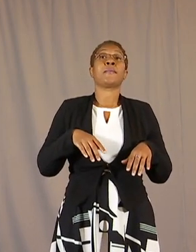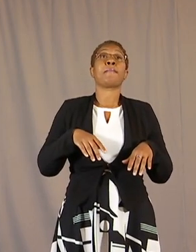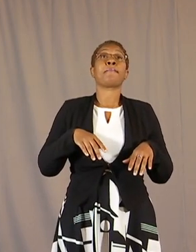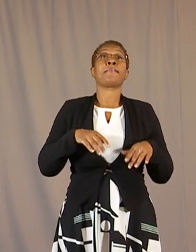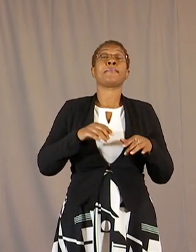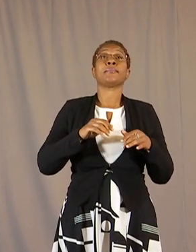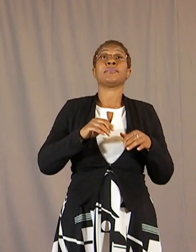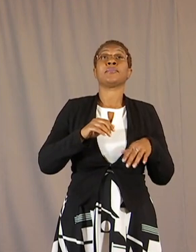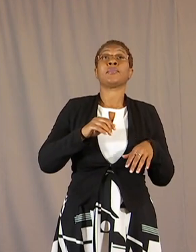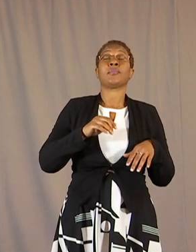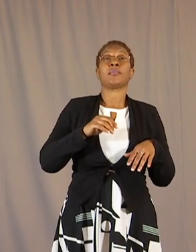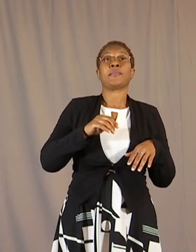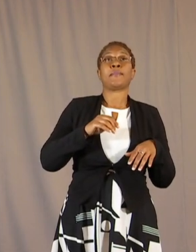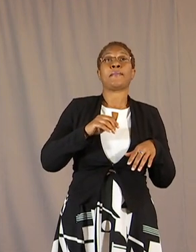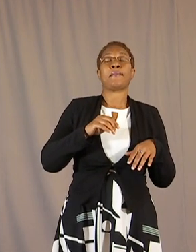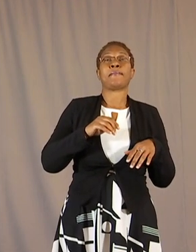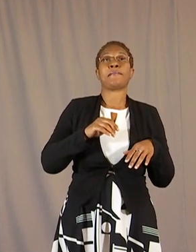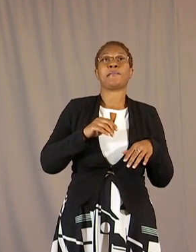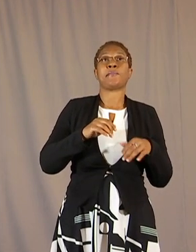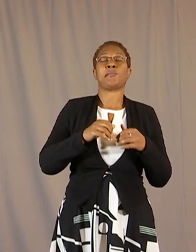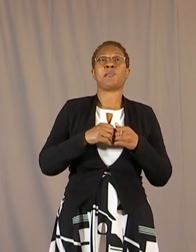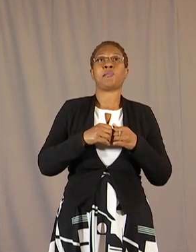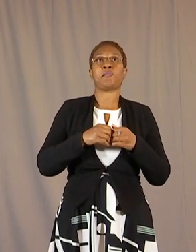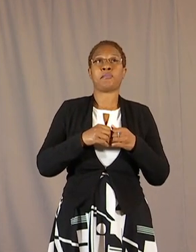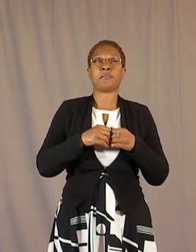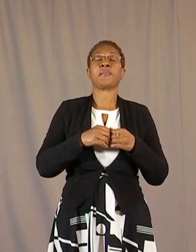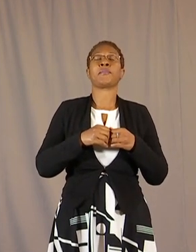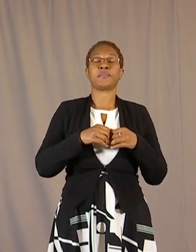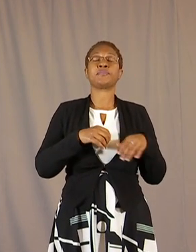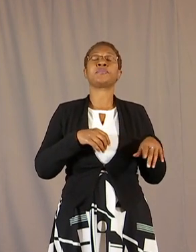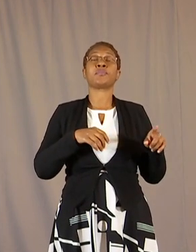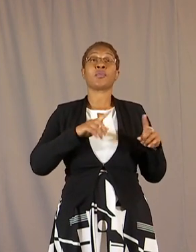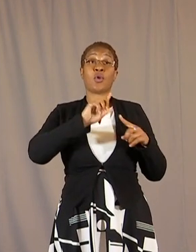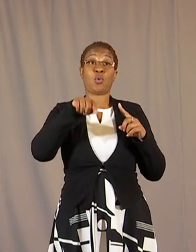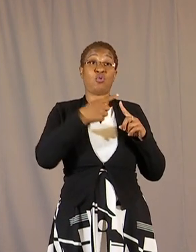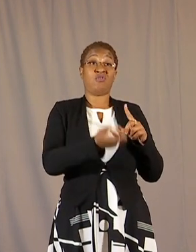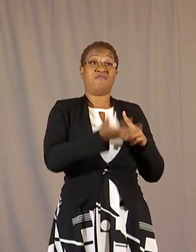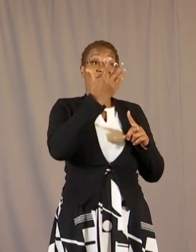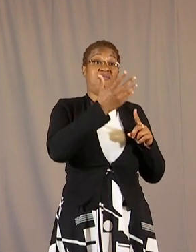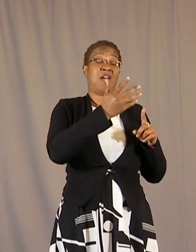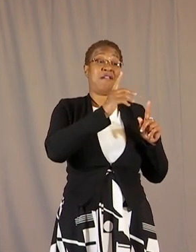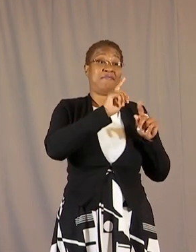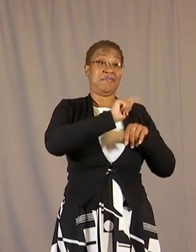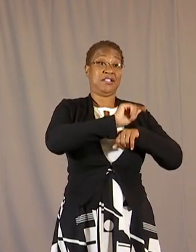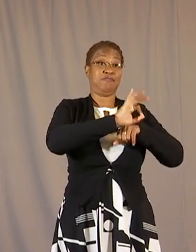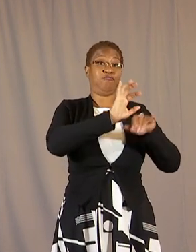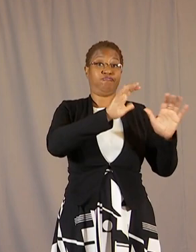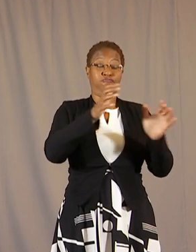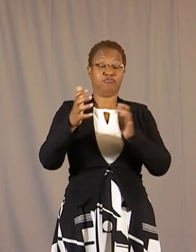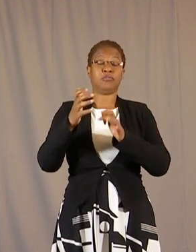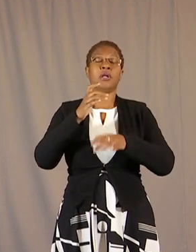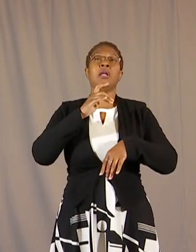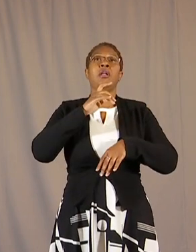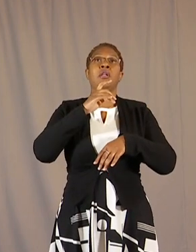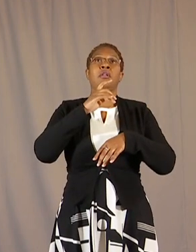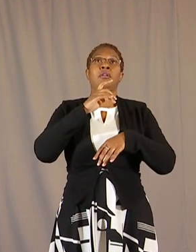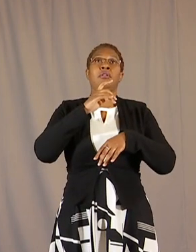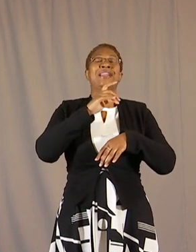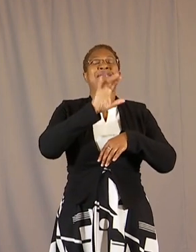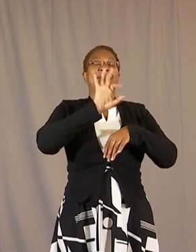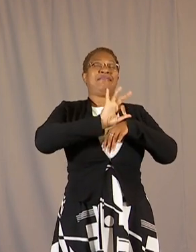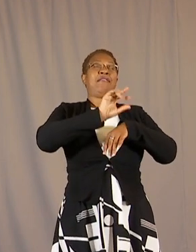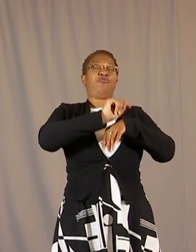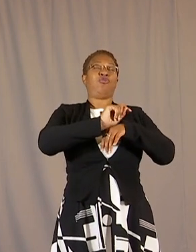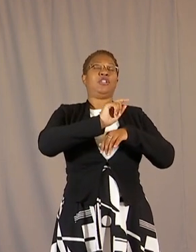way that the task force prioritized these dedicated work groups and what you did, what would you